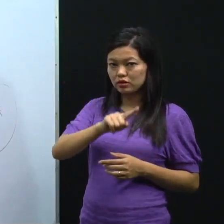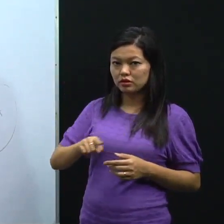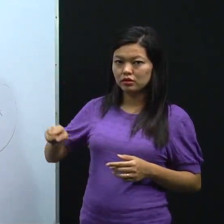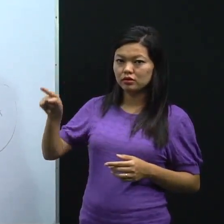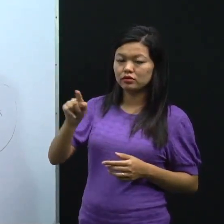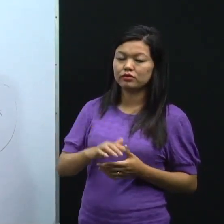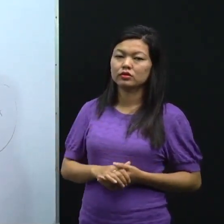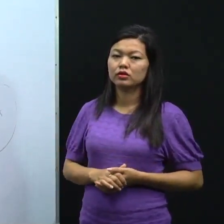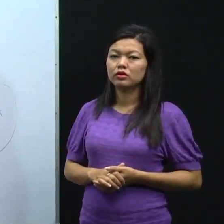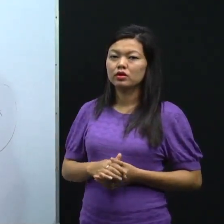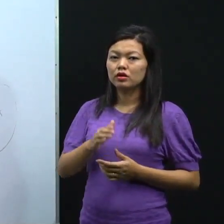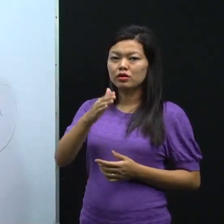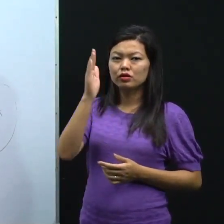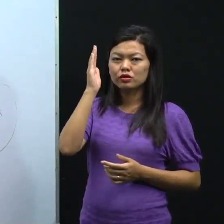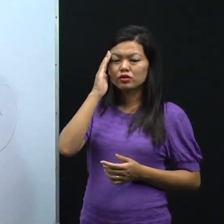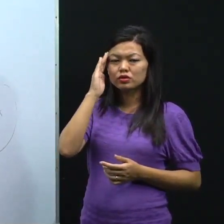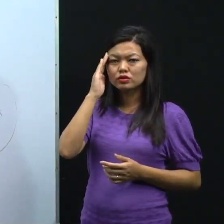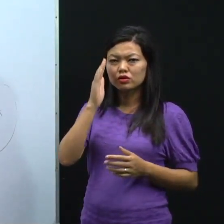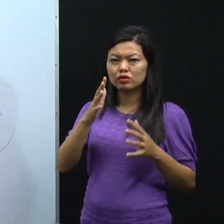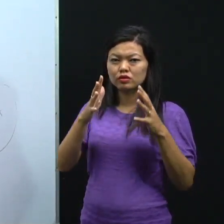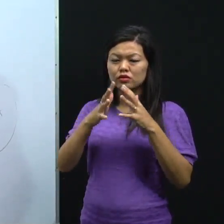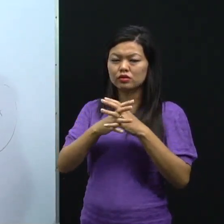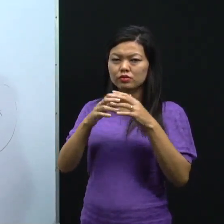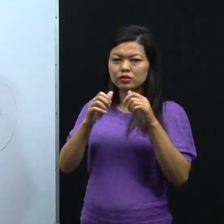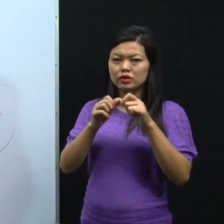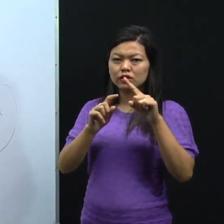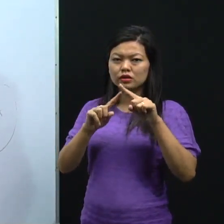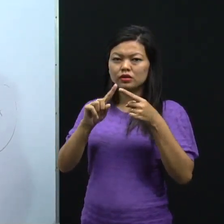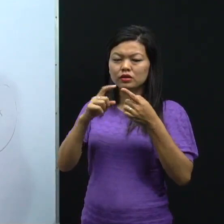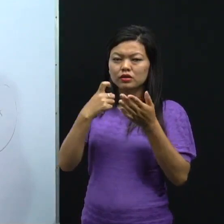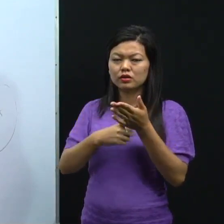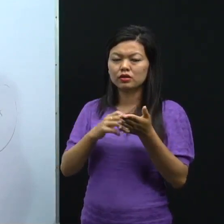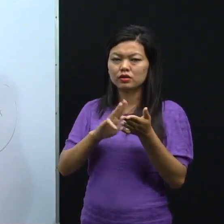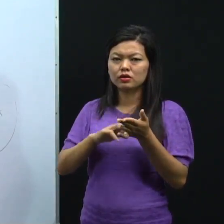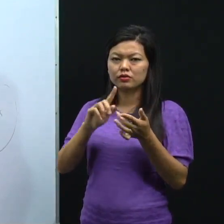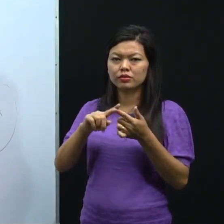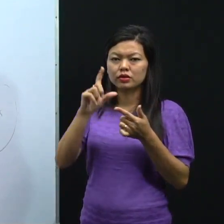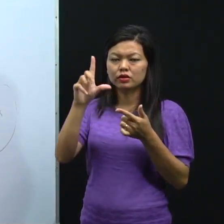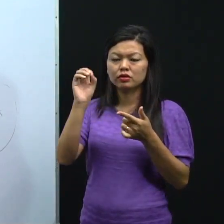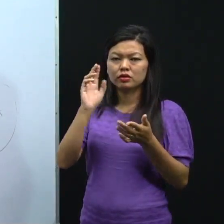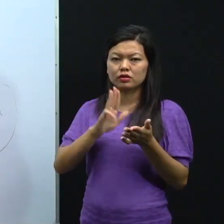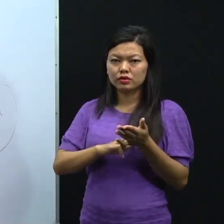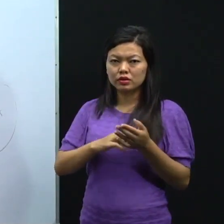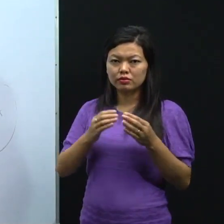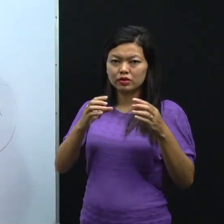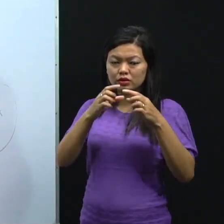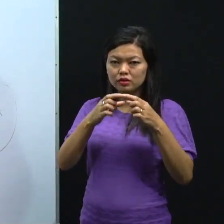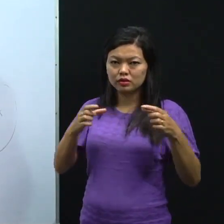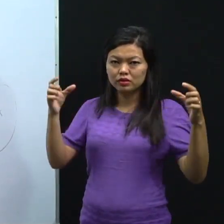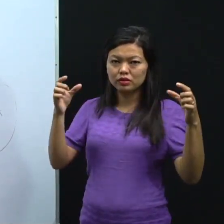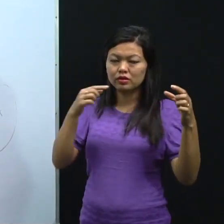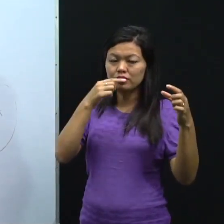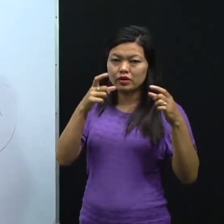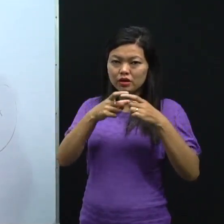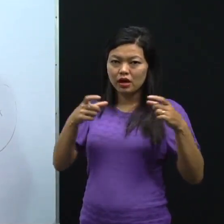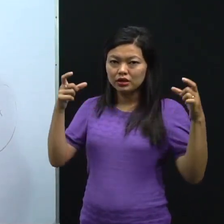example. Have you ever seen a watermelon like slice? Clear? Now, in a watermelon slice, you will see that the